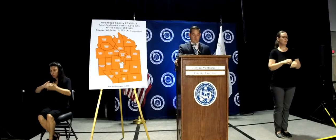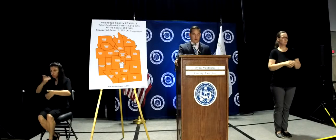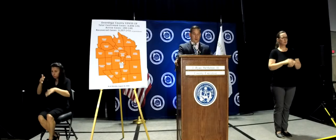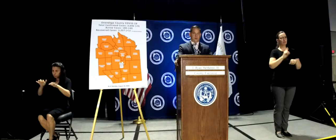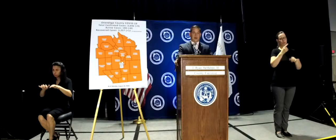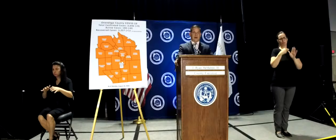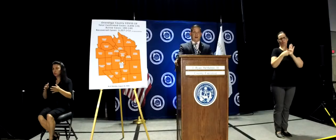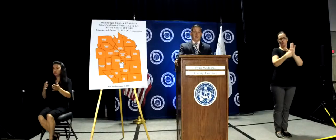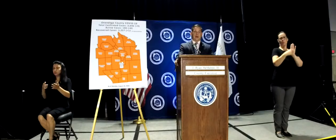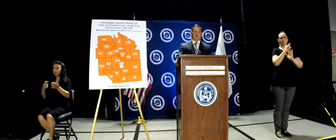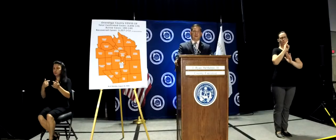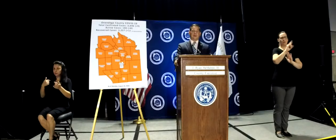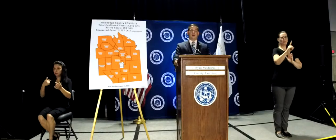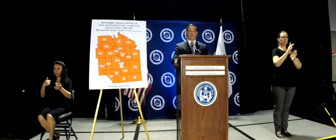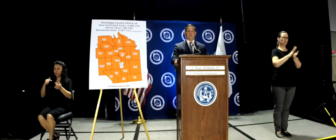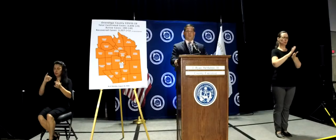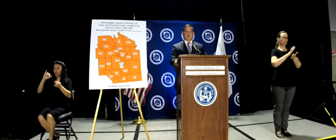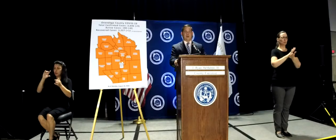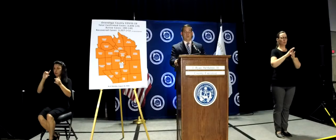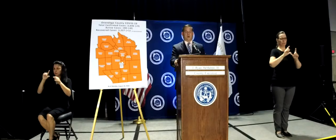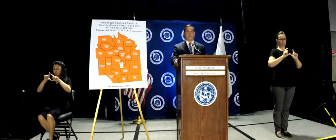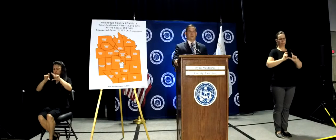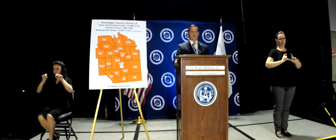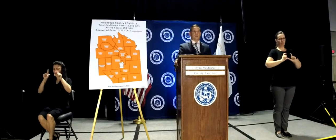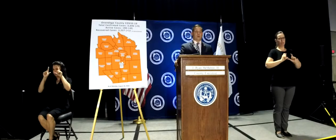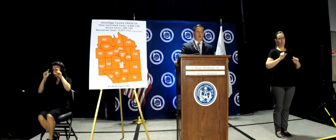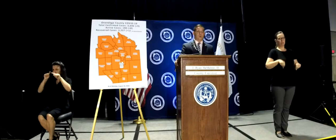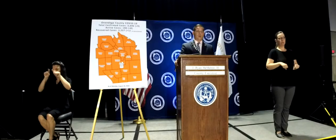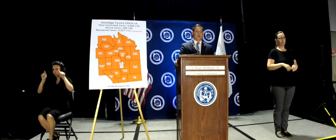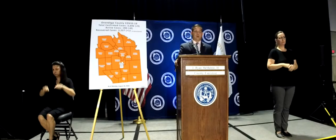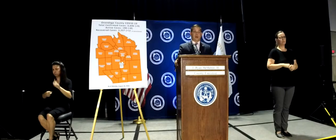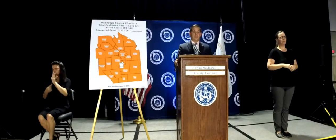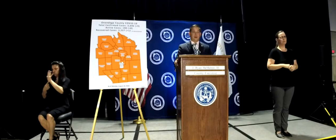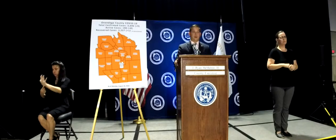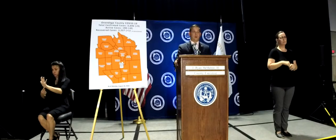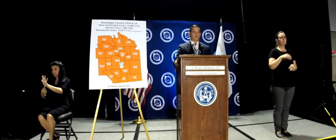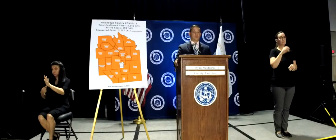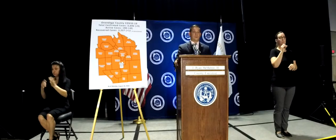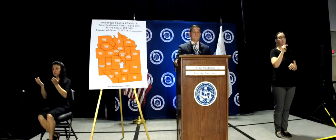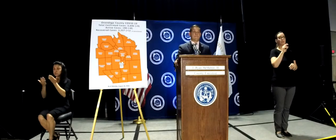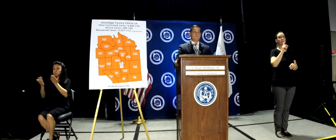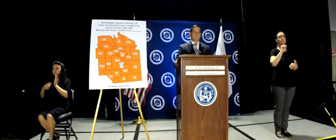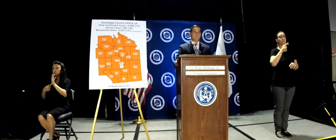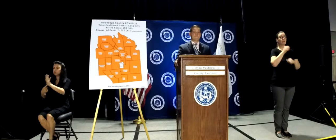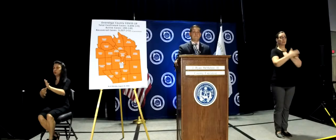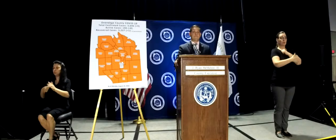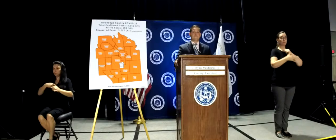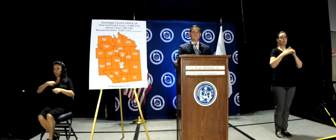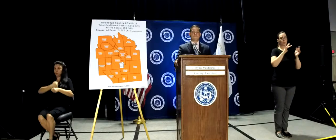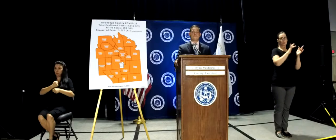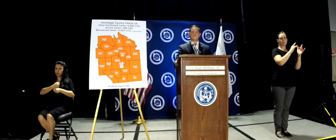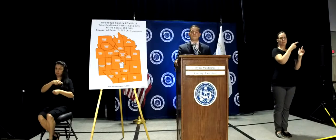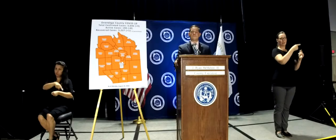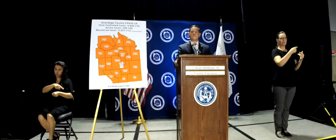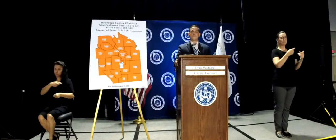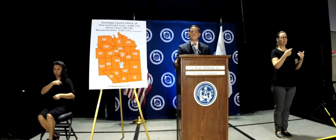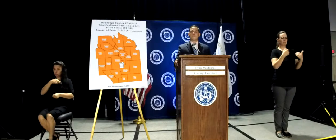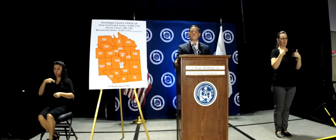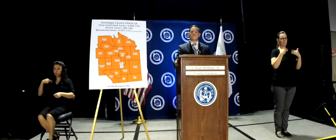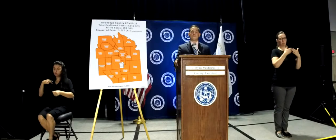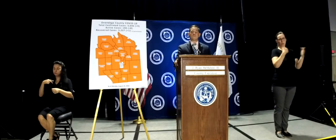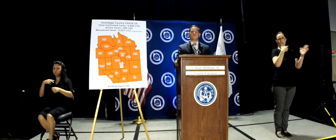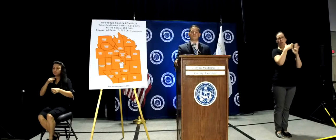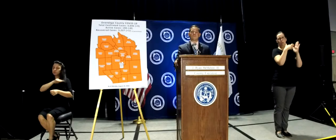but on our Onondaga County website, Health Department, you can go click on that and register. So as far as